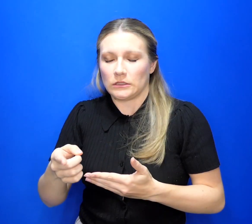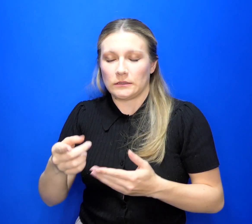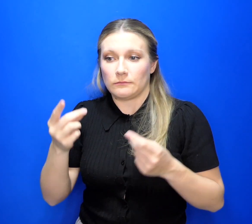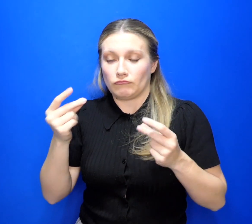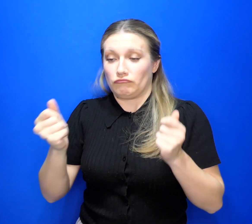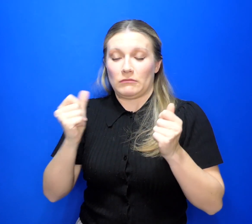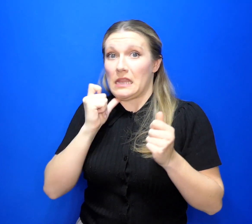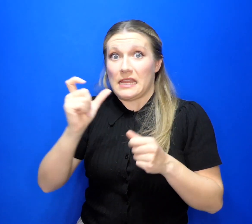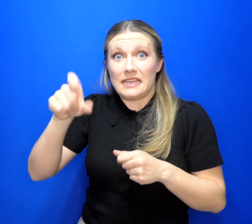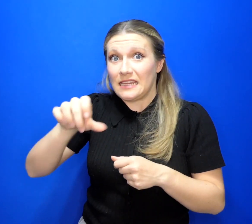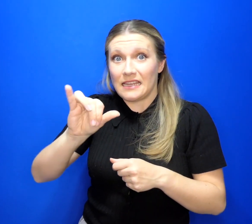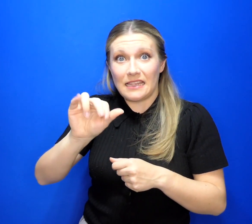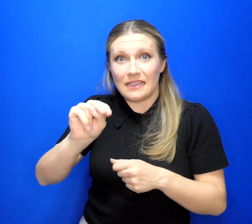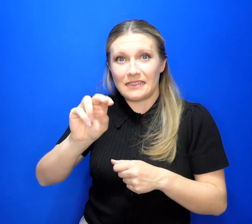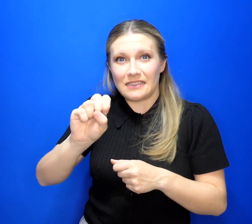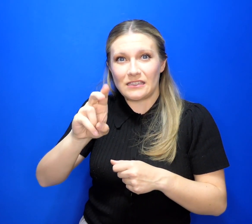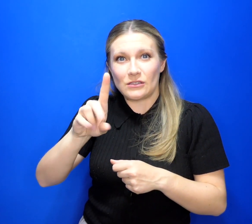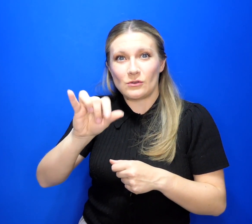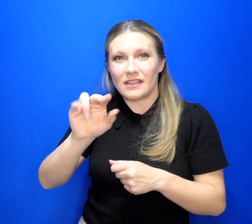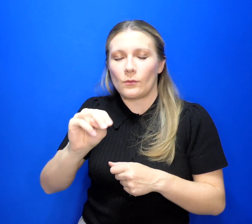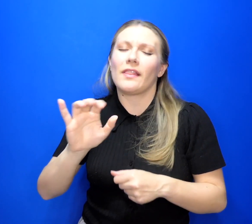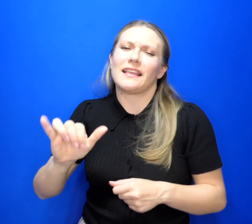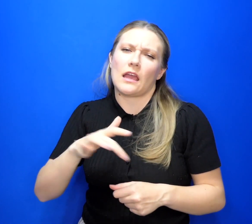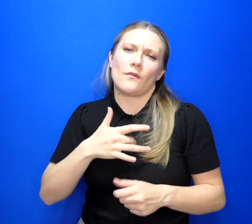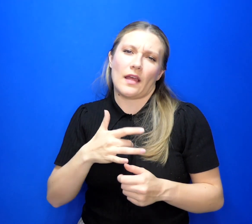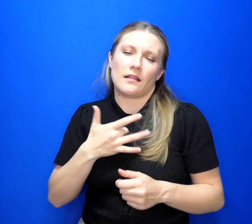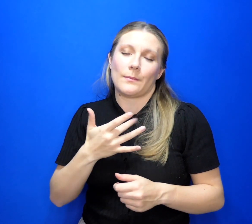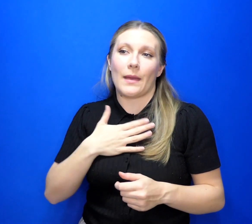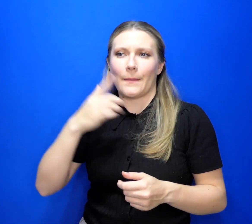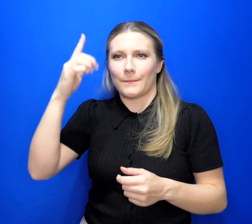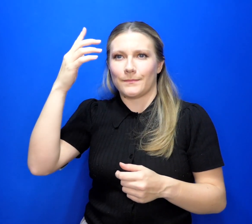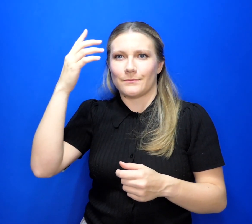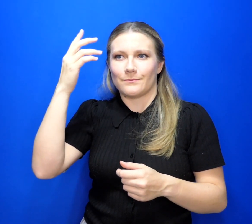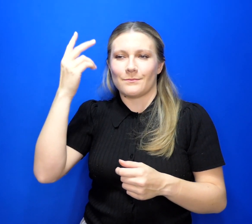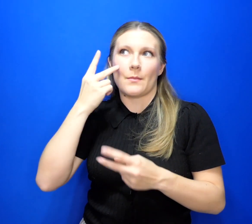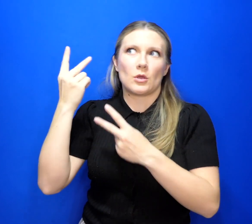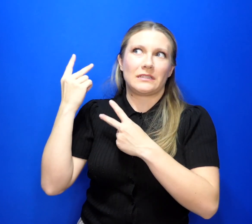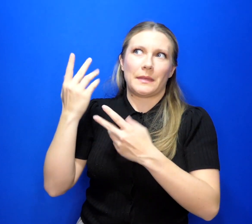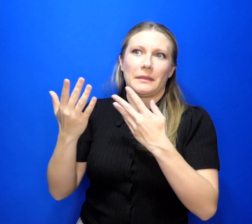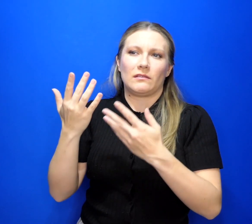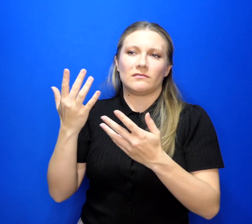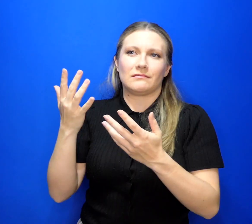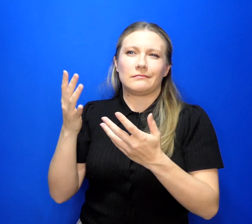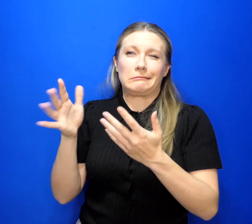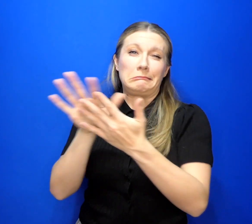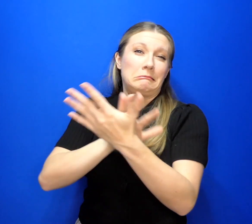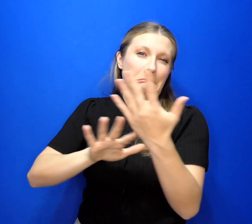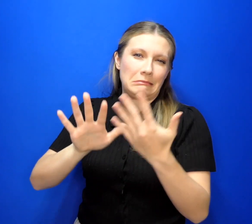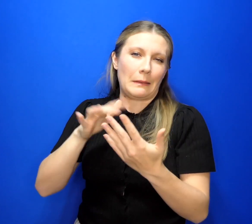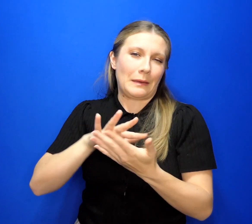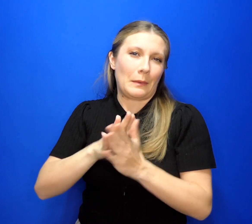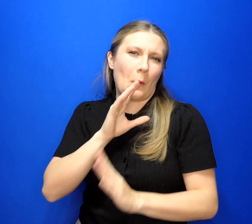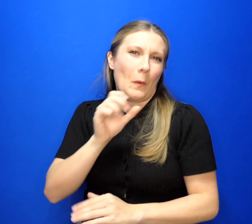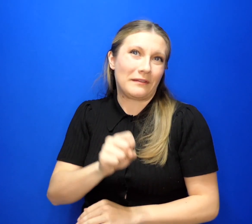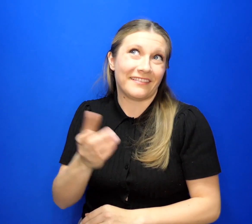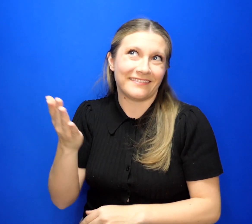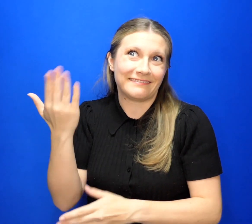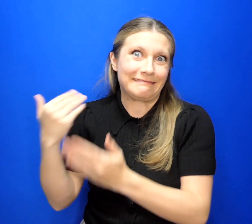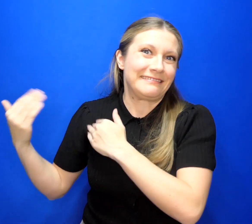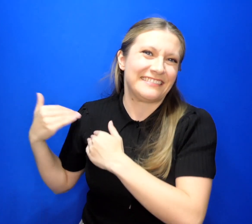not need insulin. Or at least that's how it felt. Like, my memory on it could be, I'm getting pretty old. That was a long time ago.